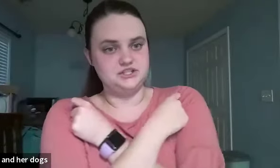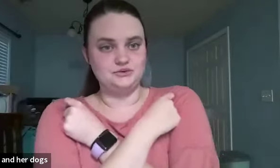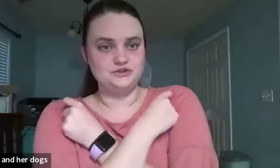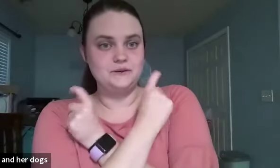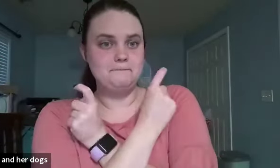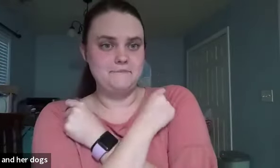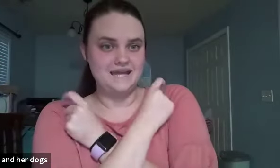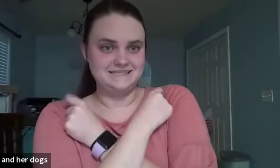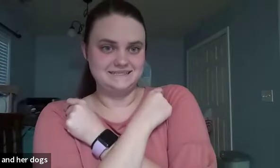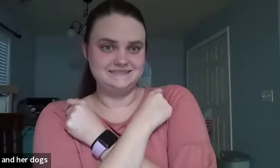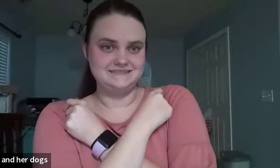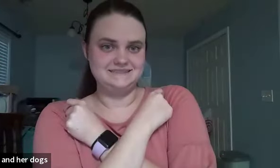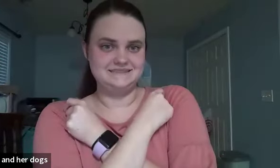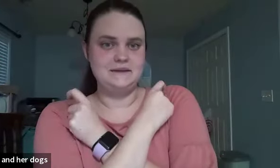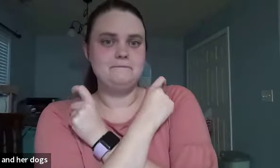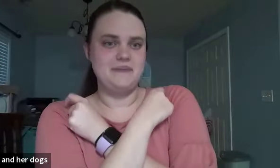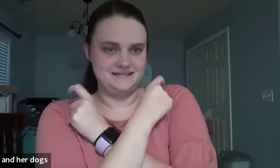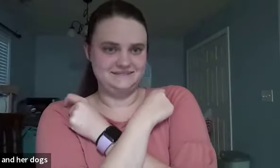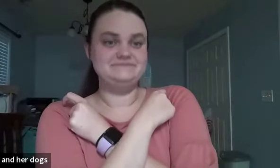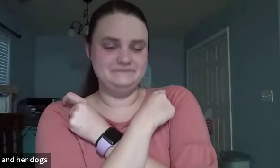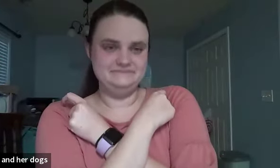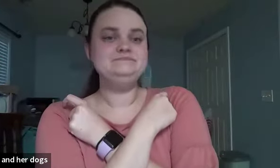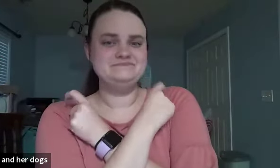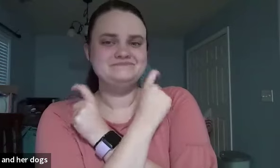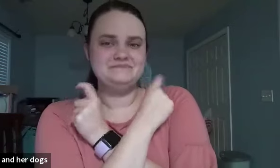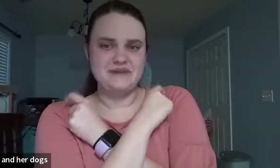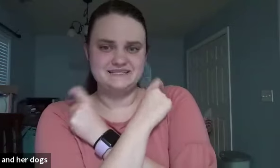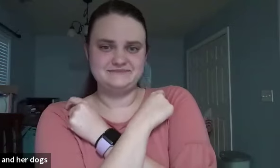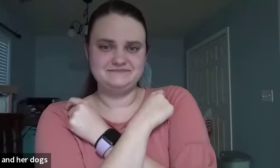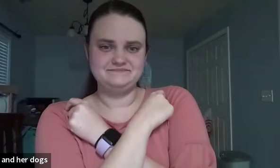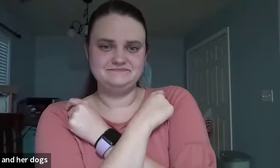each shoulder. Bat. Bat. Bat.